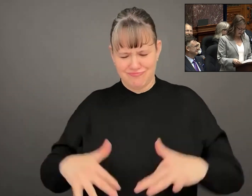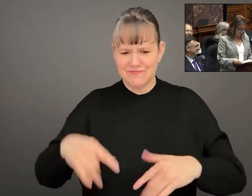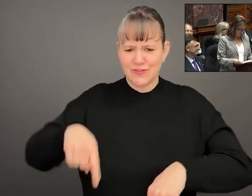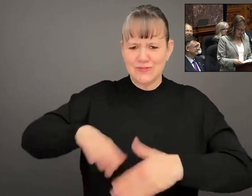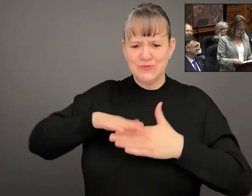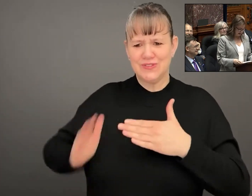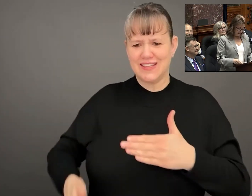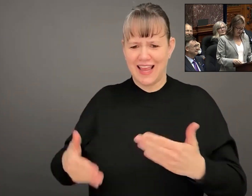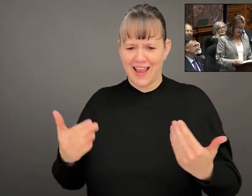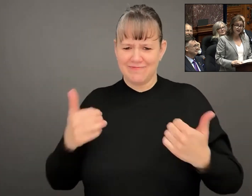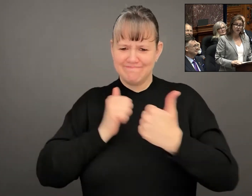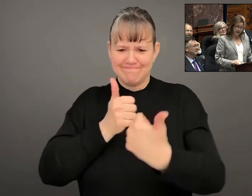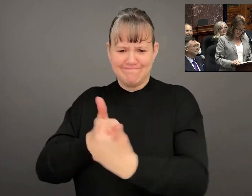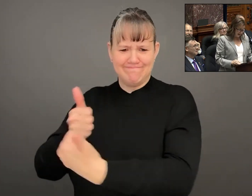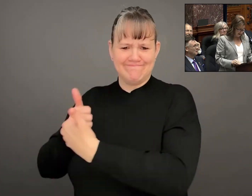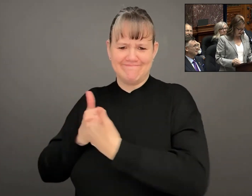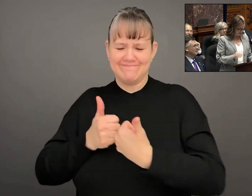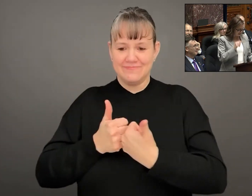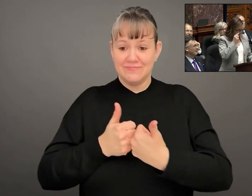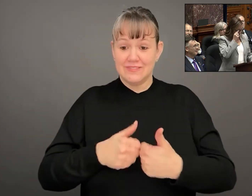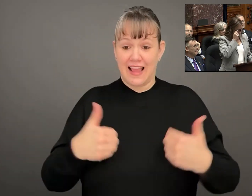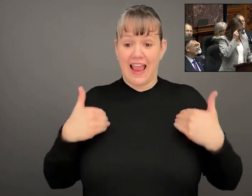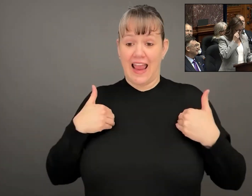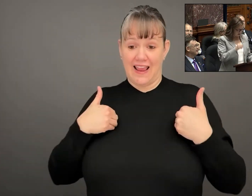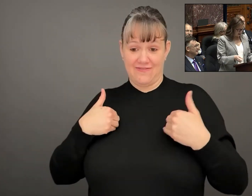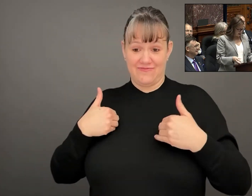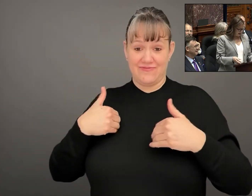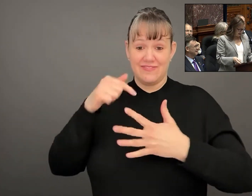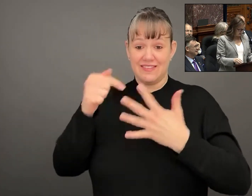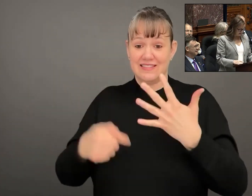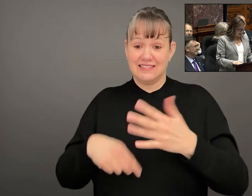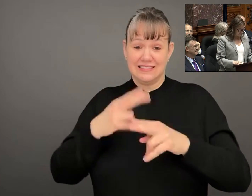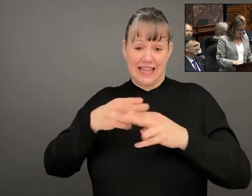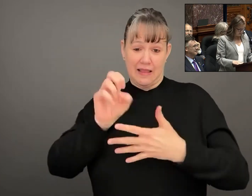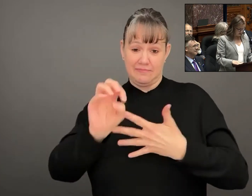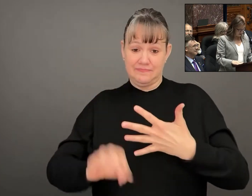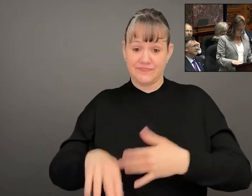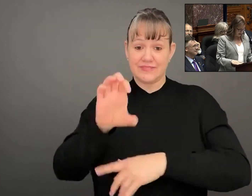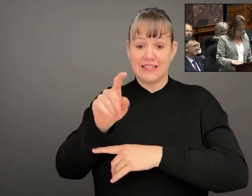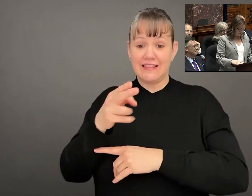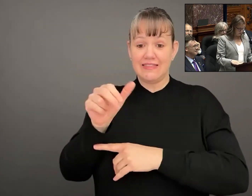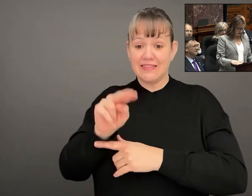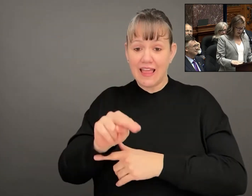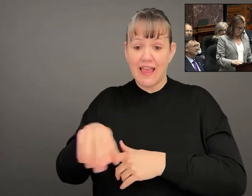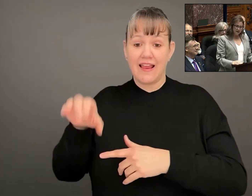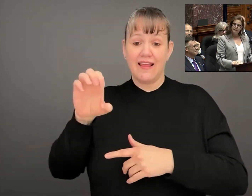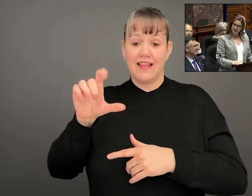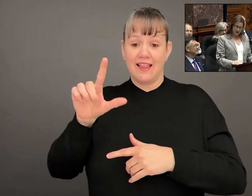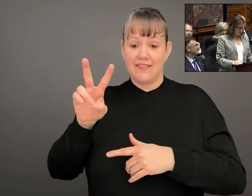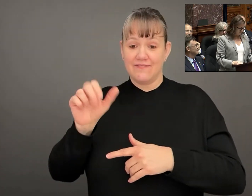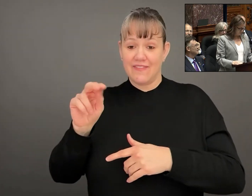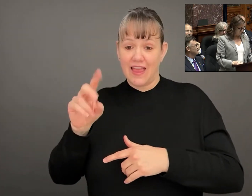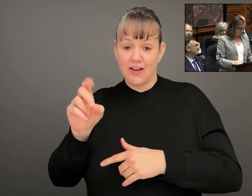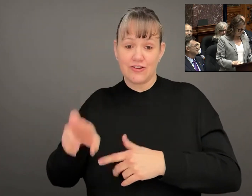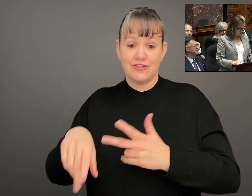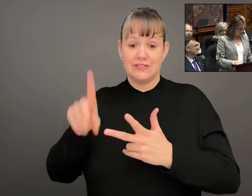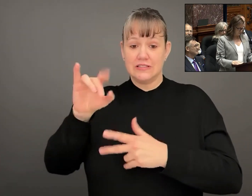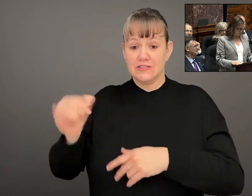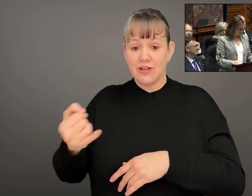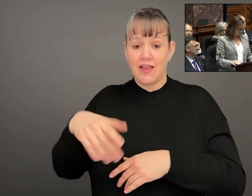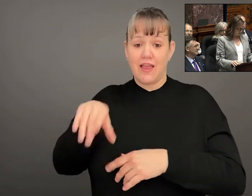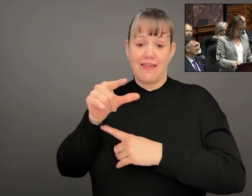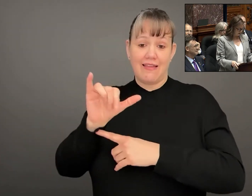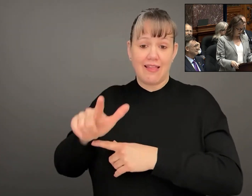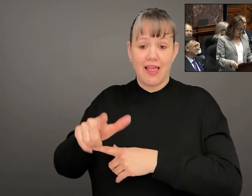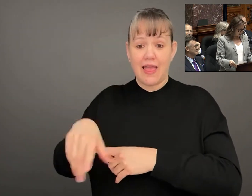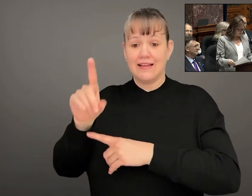Ethan Iannucci, Evander Kane, DJ Stewart, Gail Sandoval, Dante Fabro, and many, many others throughout the sports